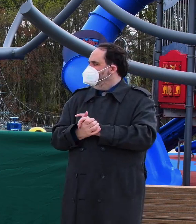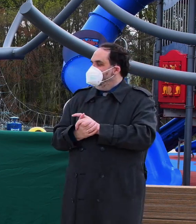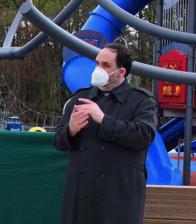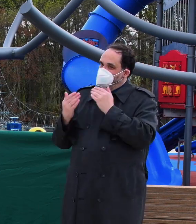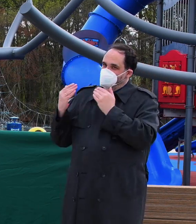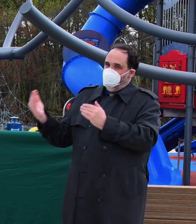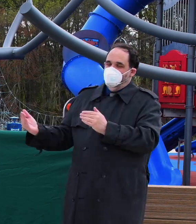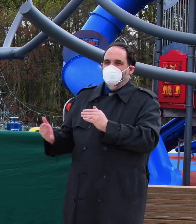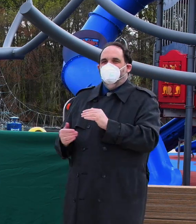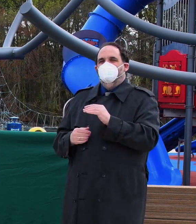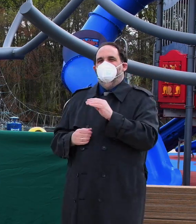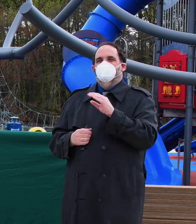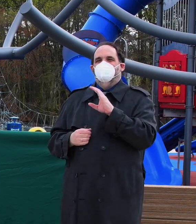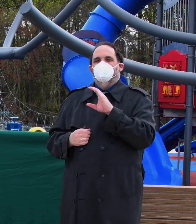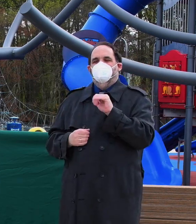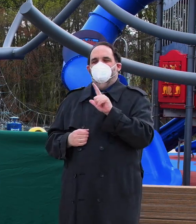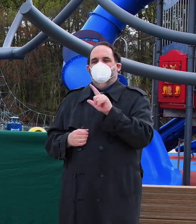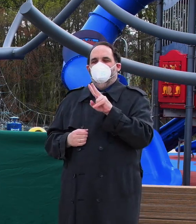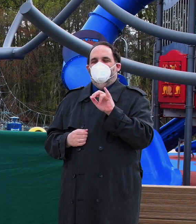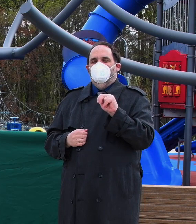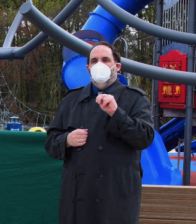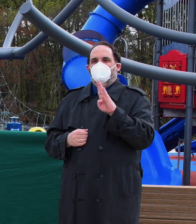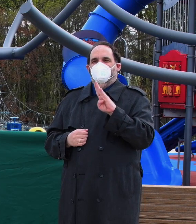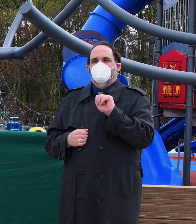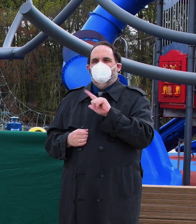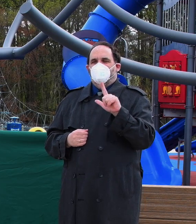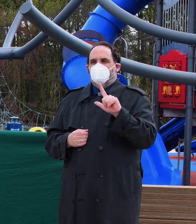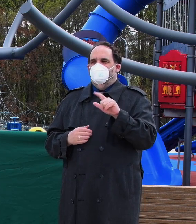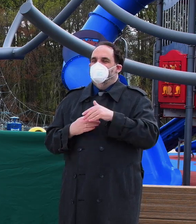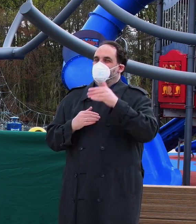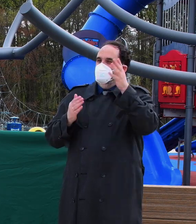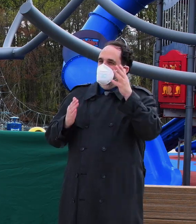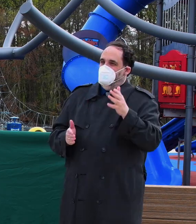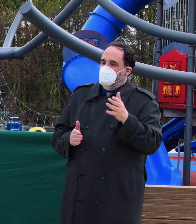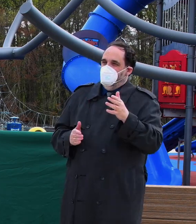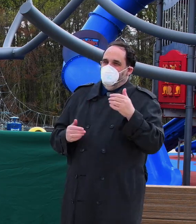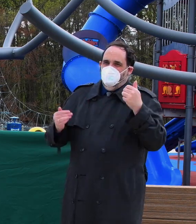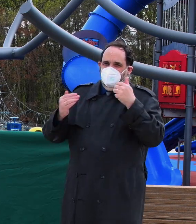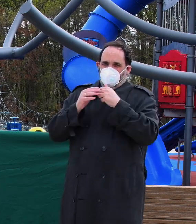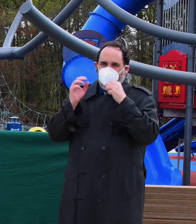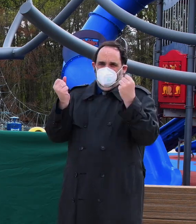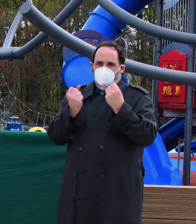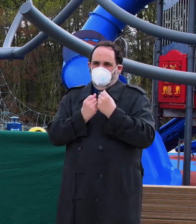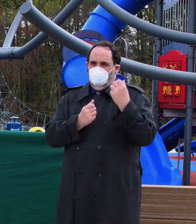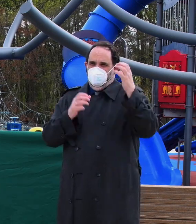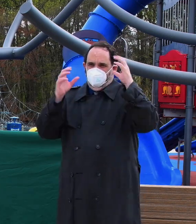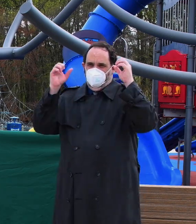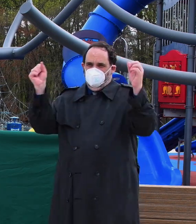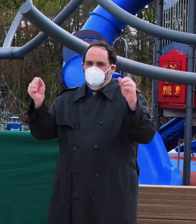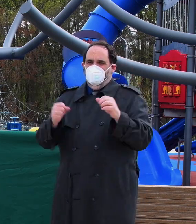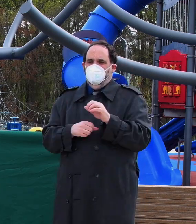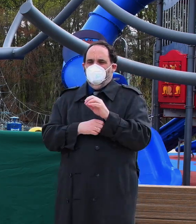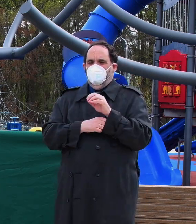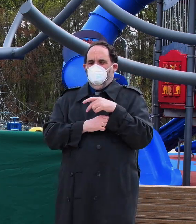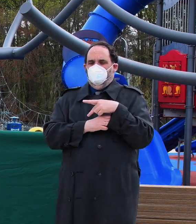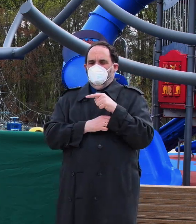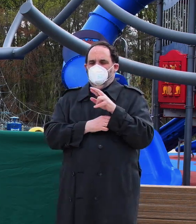Thank you, County Executive. I would like to introduce our next speaker, the Howard County Autism Society President, Patrick Boxell.